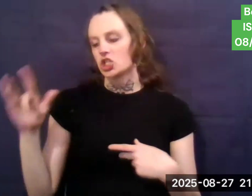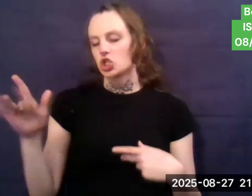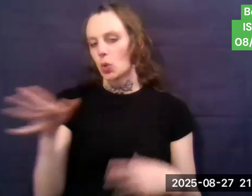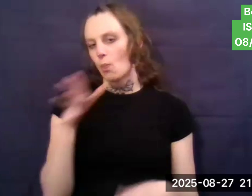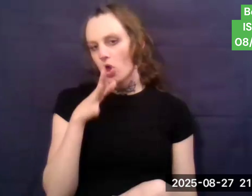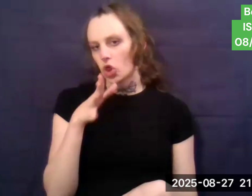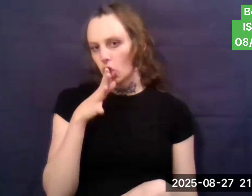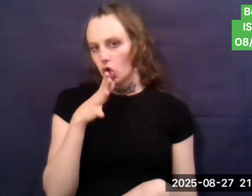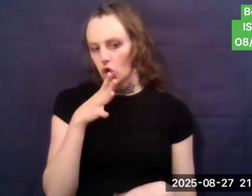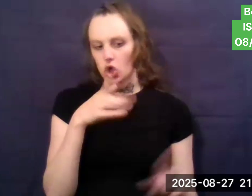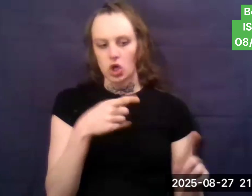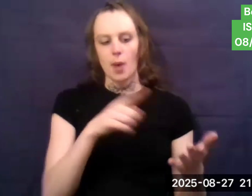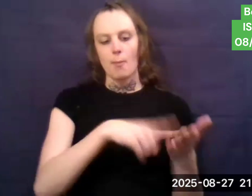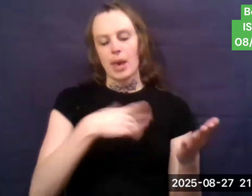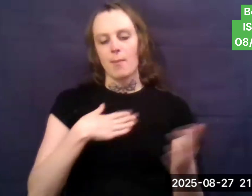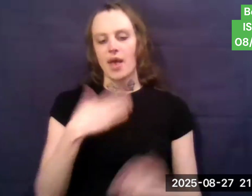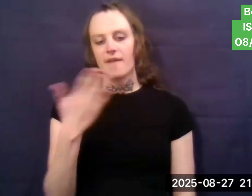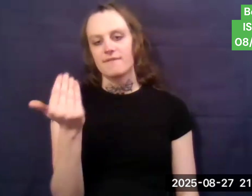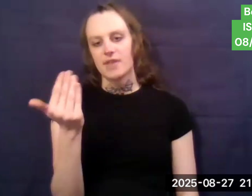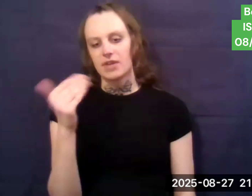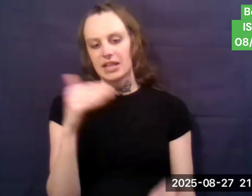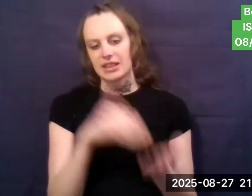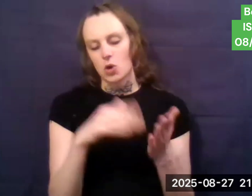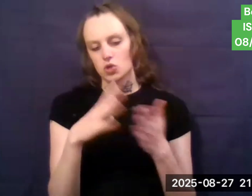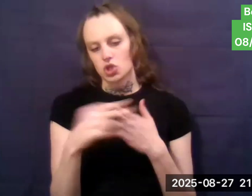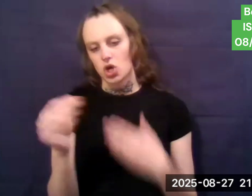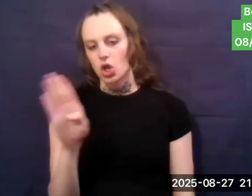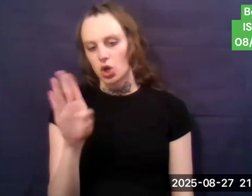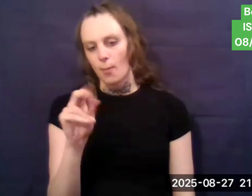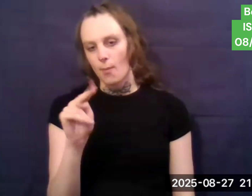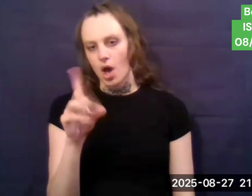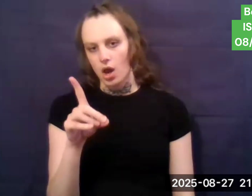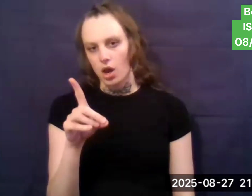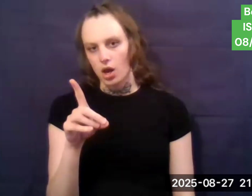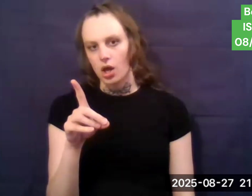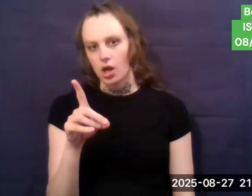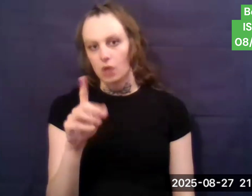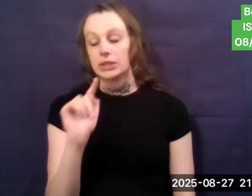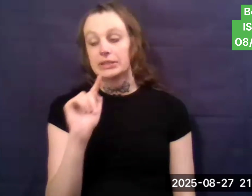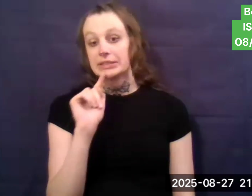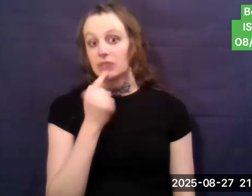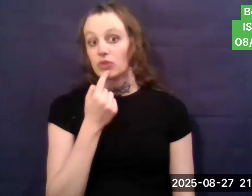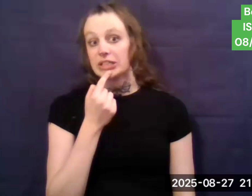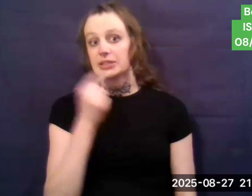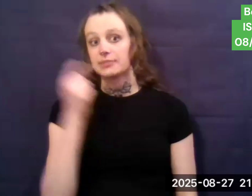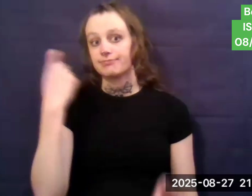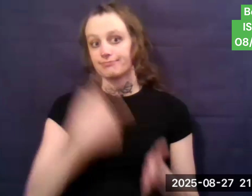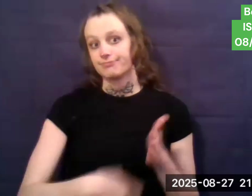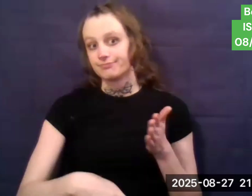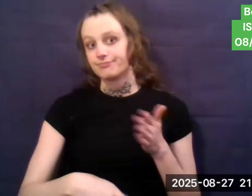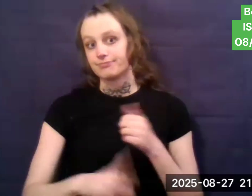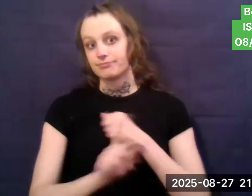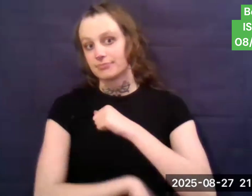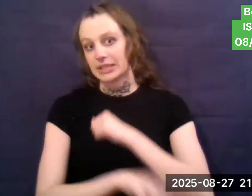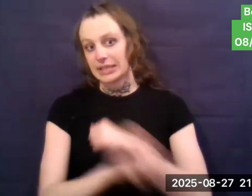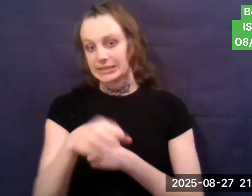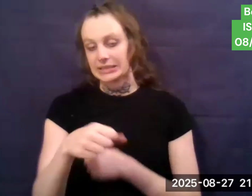$15,000 bond to I some they were some pretty serious charges, right? So my mom paid my $15,000